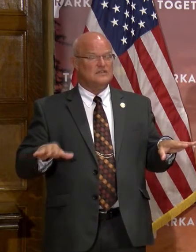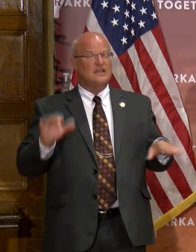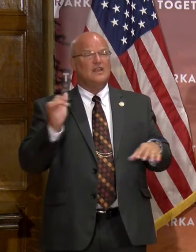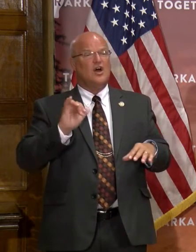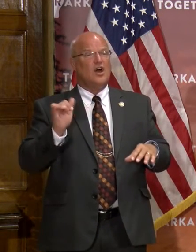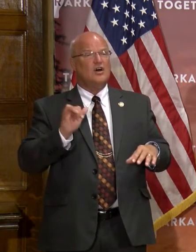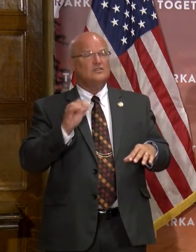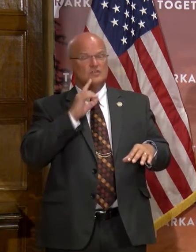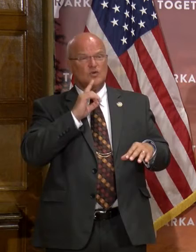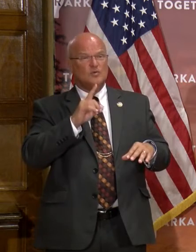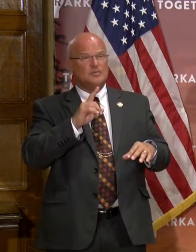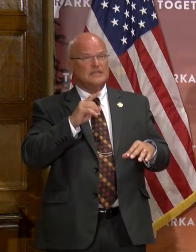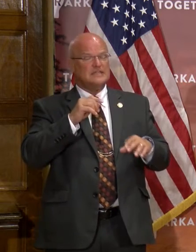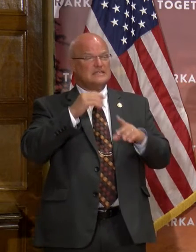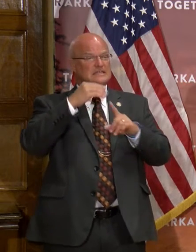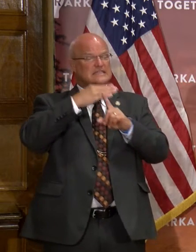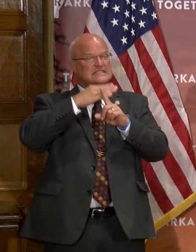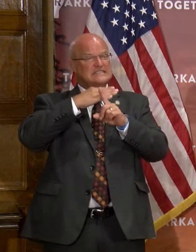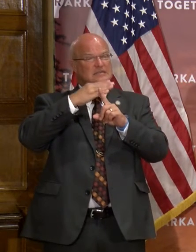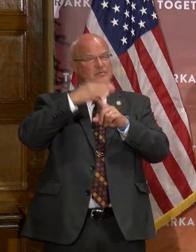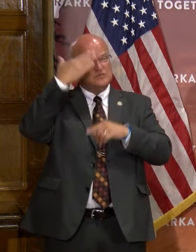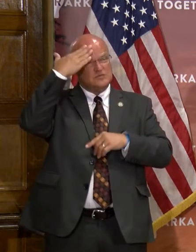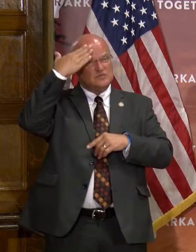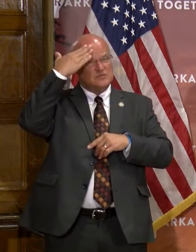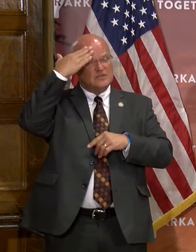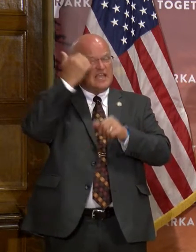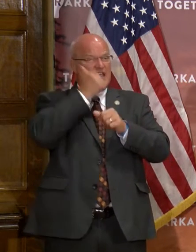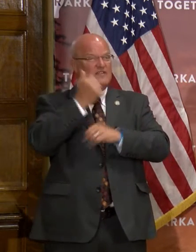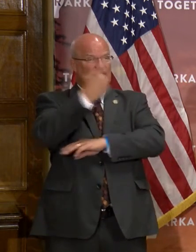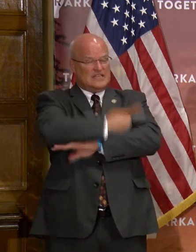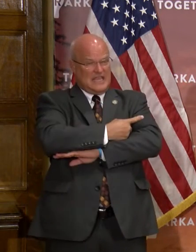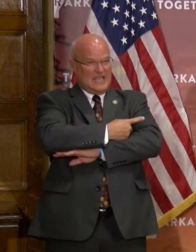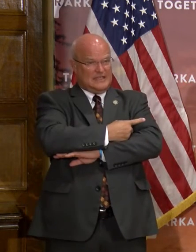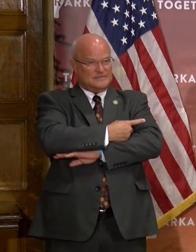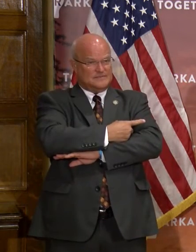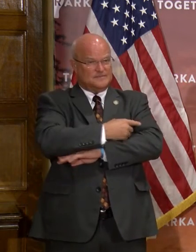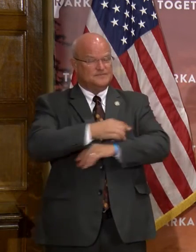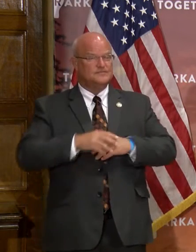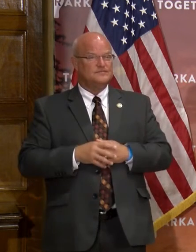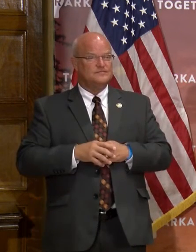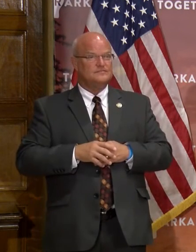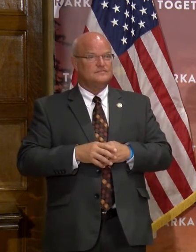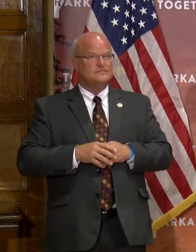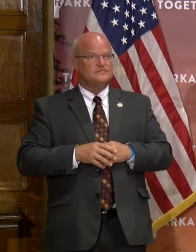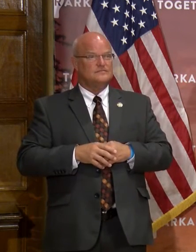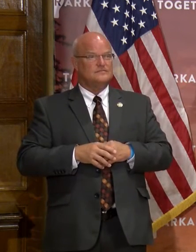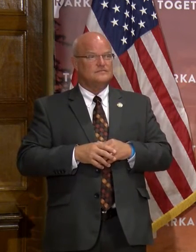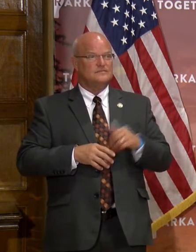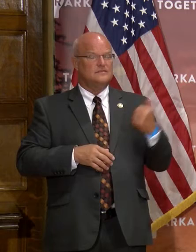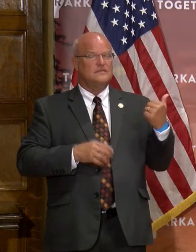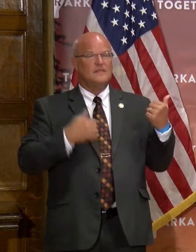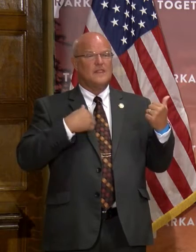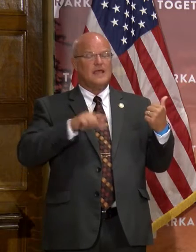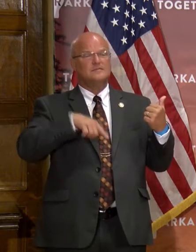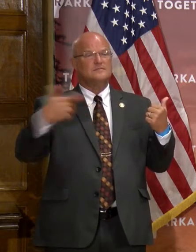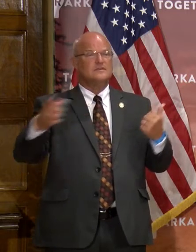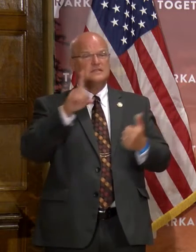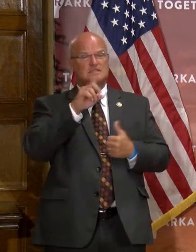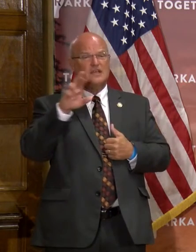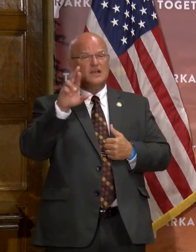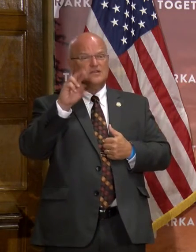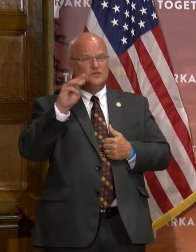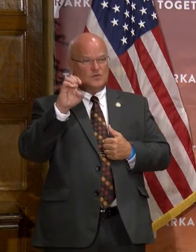also, will there be temperature checks on each student each day as they enter into their schools or classroom? All right, Dr. Romero, can